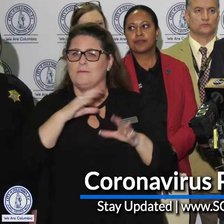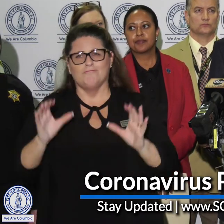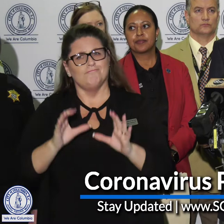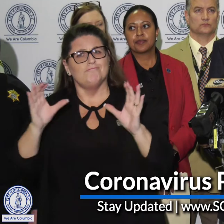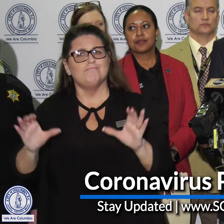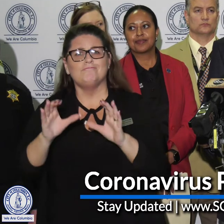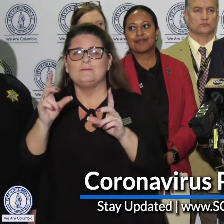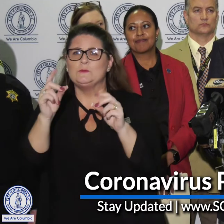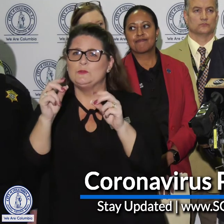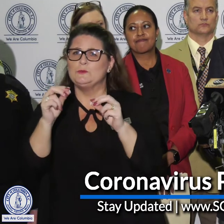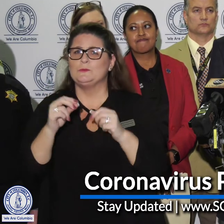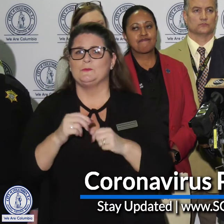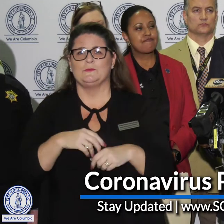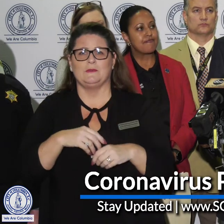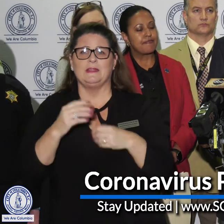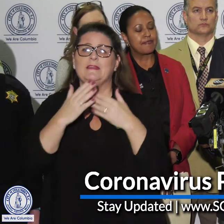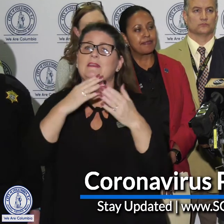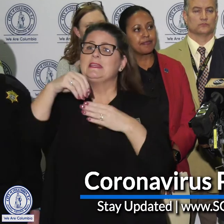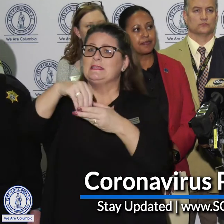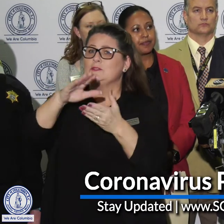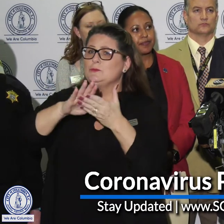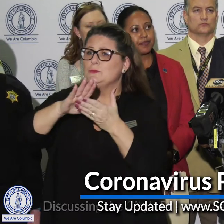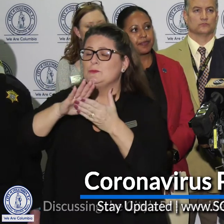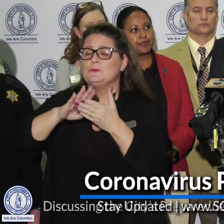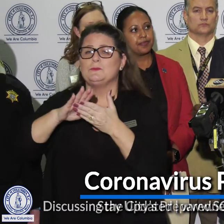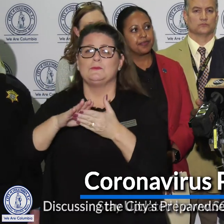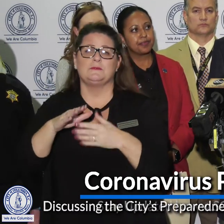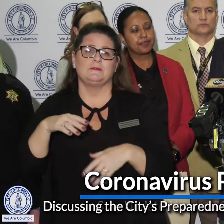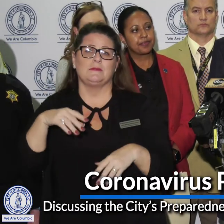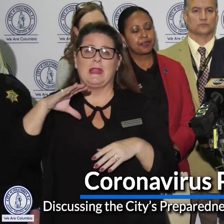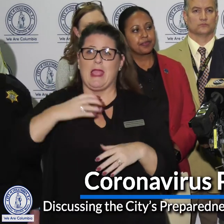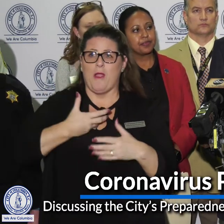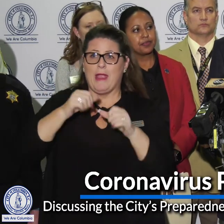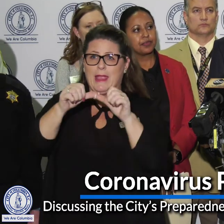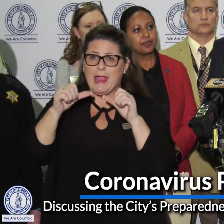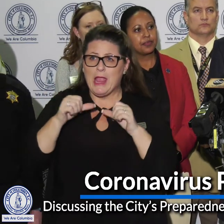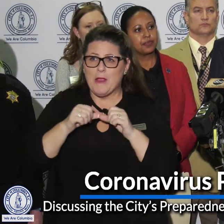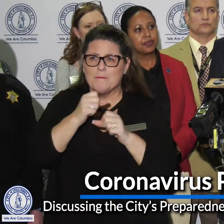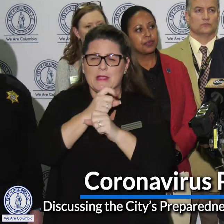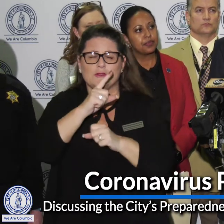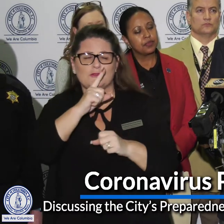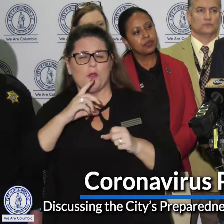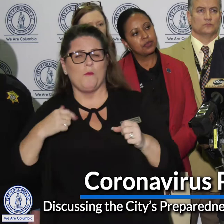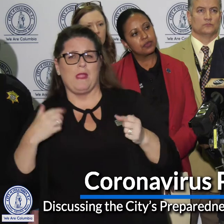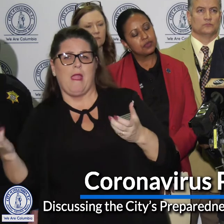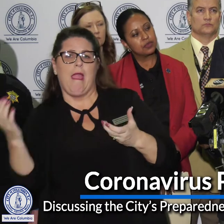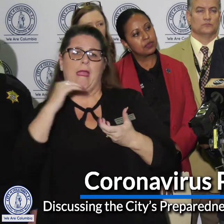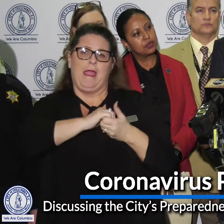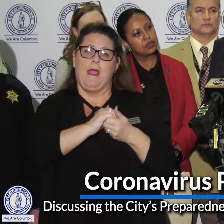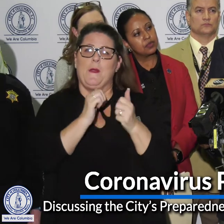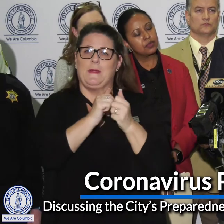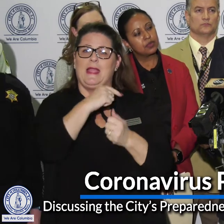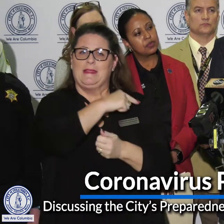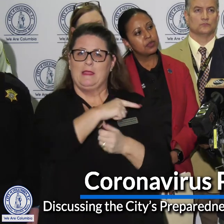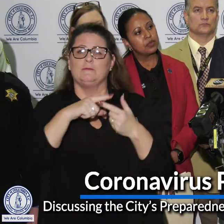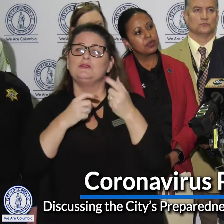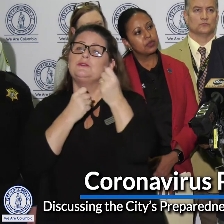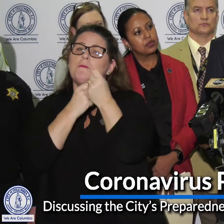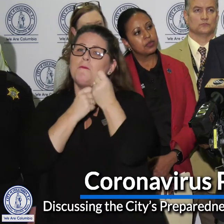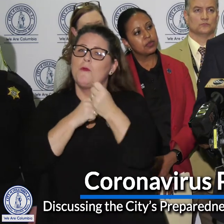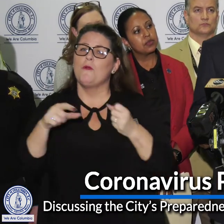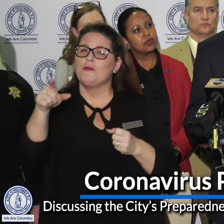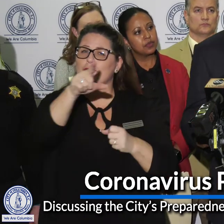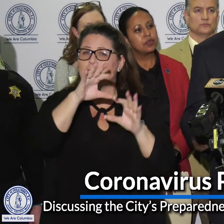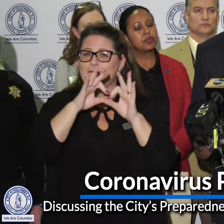the education systems in this area, and what we can to work together and support our families, our students, as we